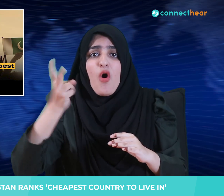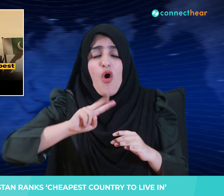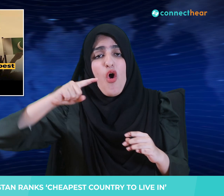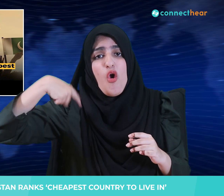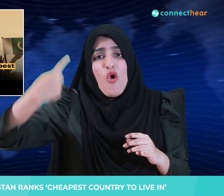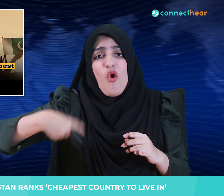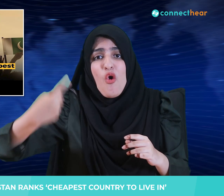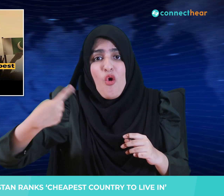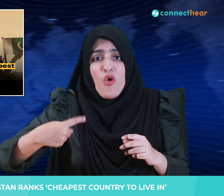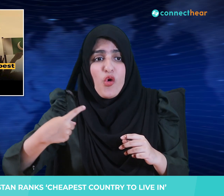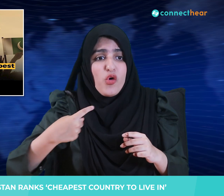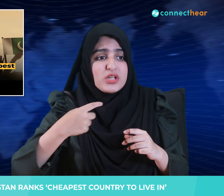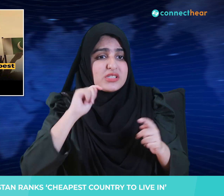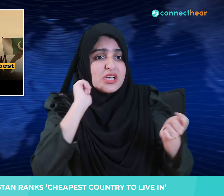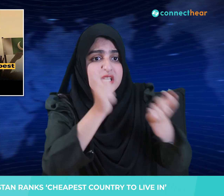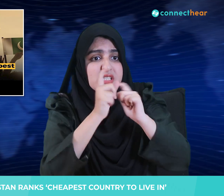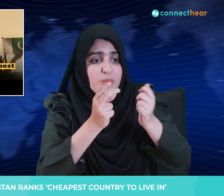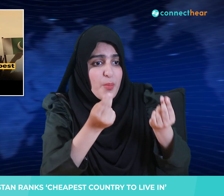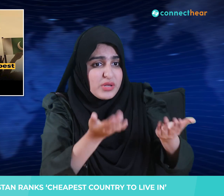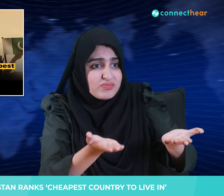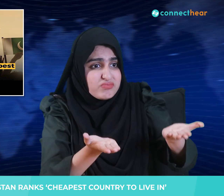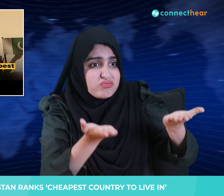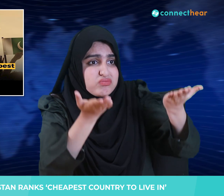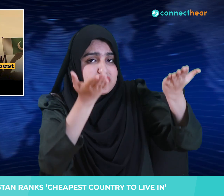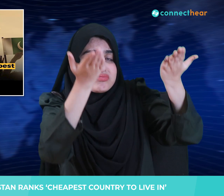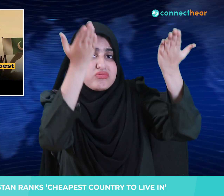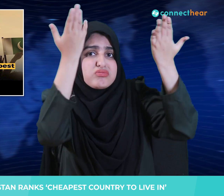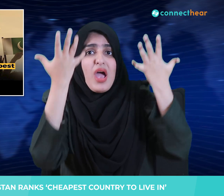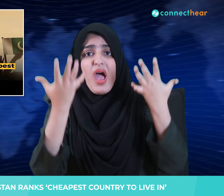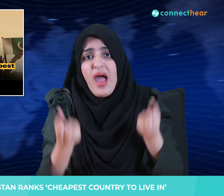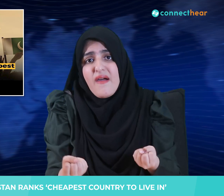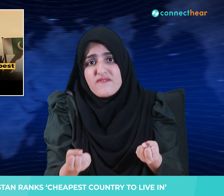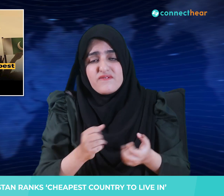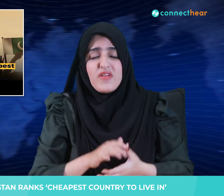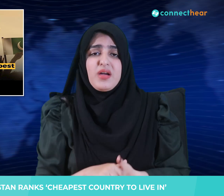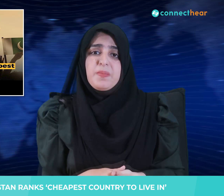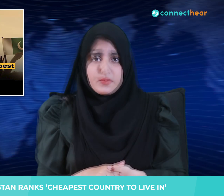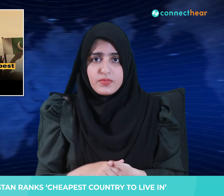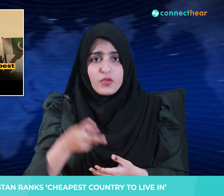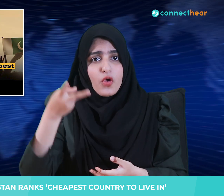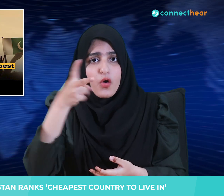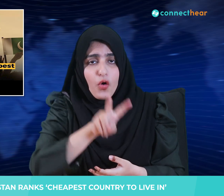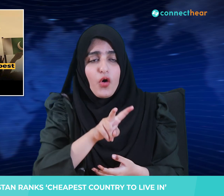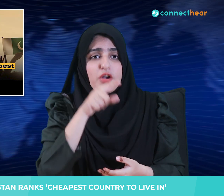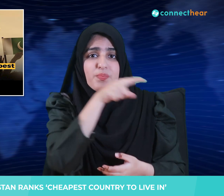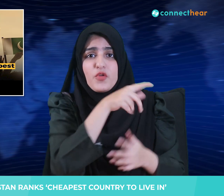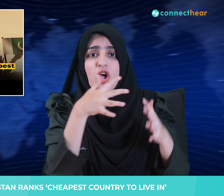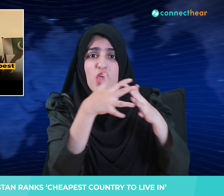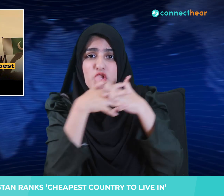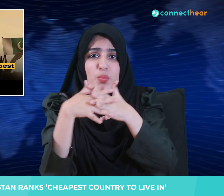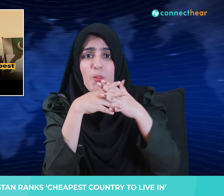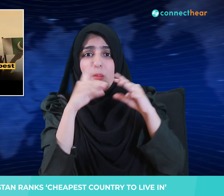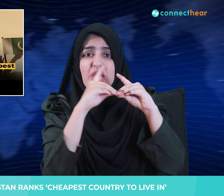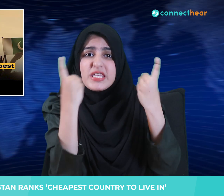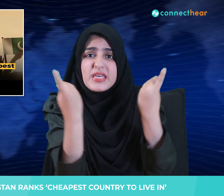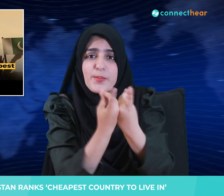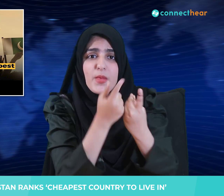amidst coronavirus pandemic, which resulted in tumbling down of income per capita and steep rise in the daily